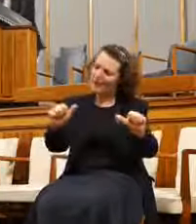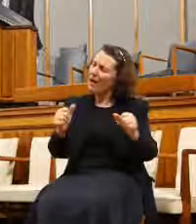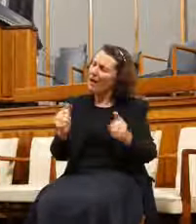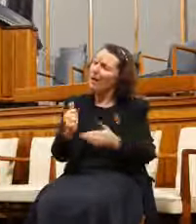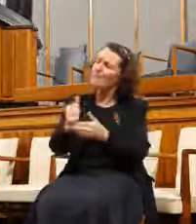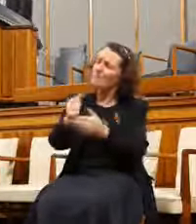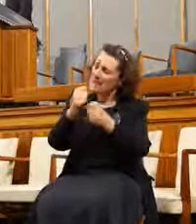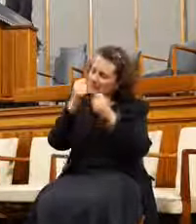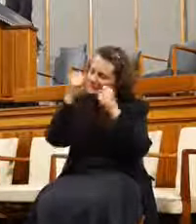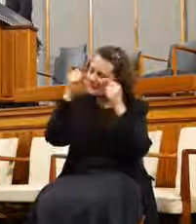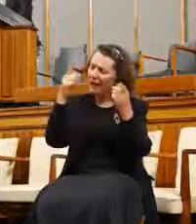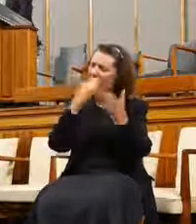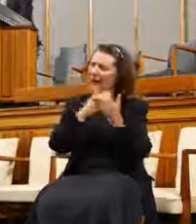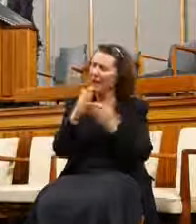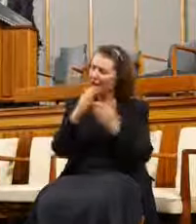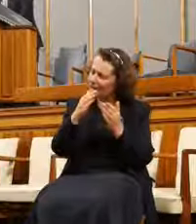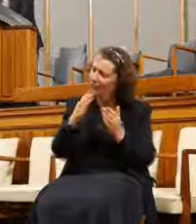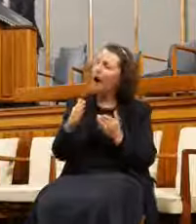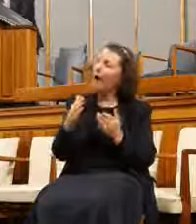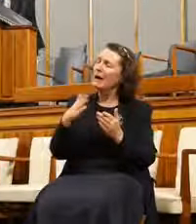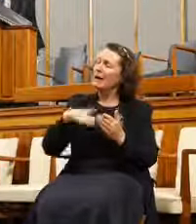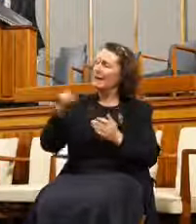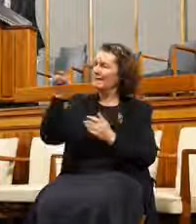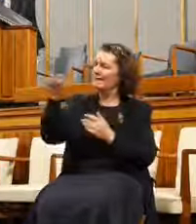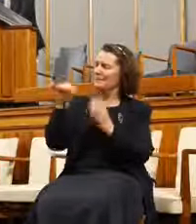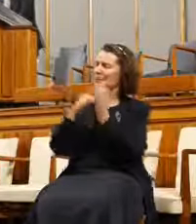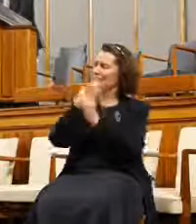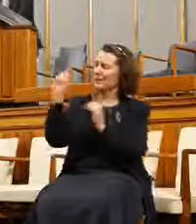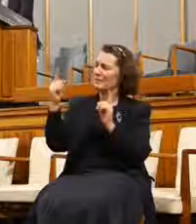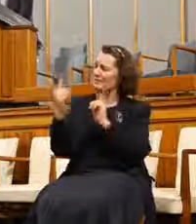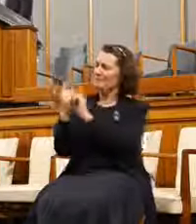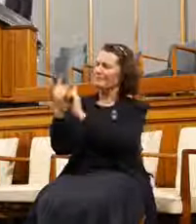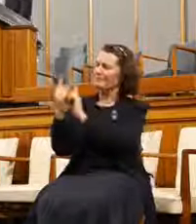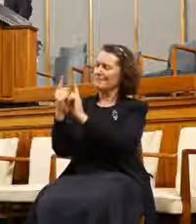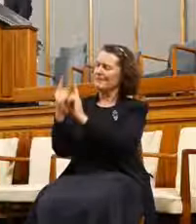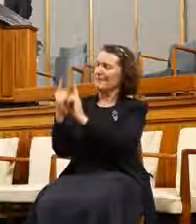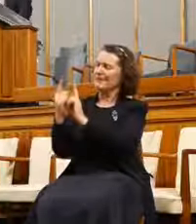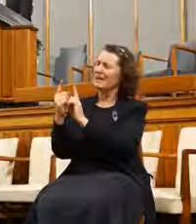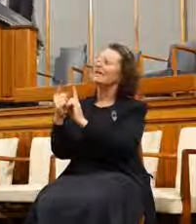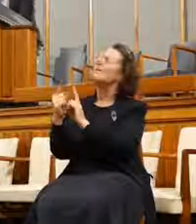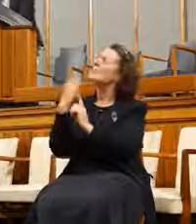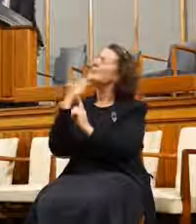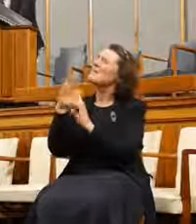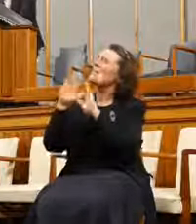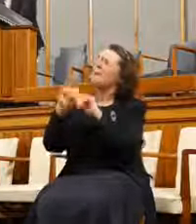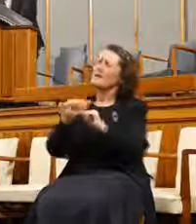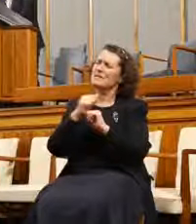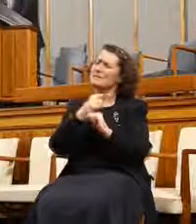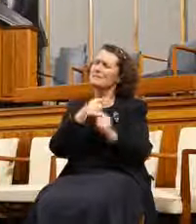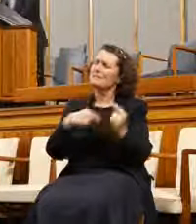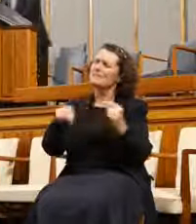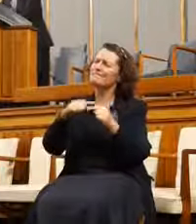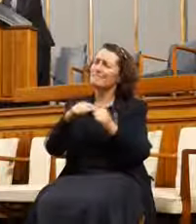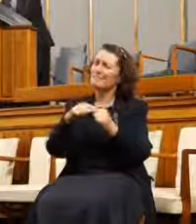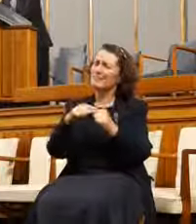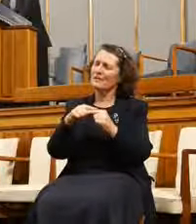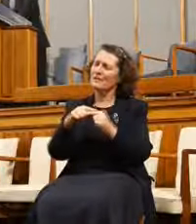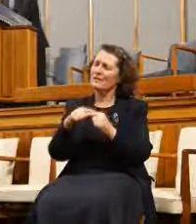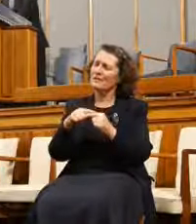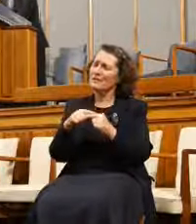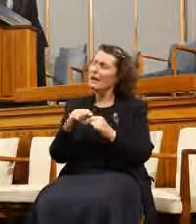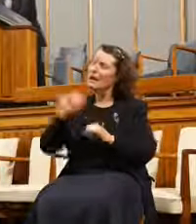to Christ. Lord, bless us now and be with us. Be with thy people everywhere, throughout this city,